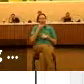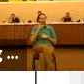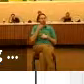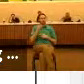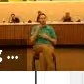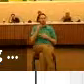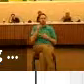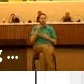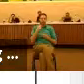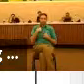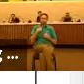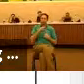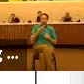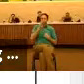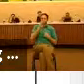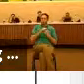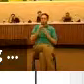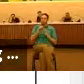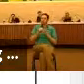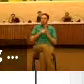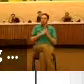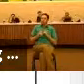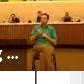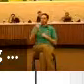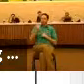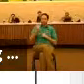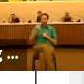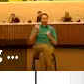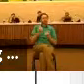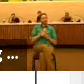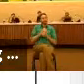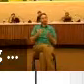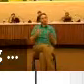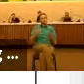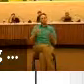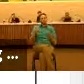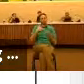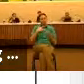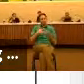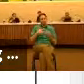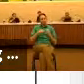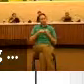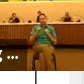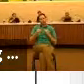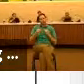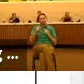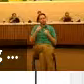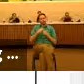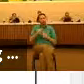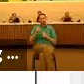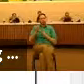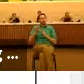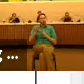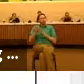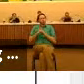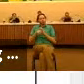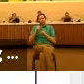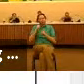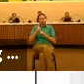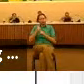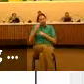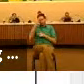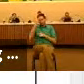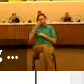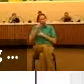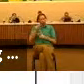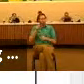things that frustrates me with the state is that everything takes in formula and they don't seem to common sense does not necessarily